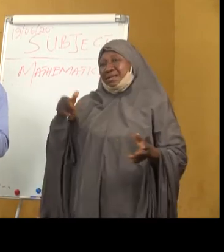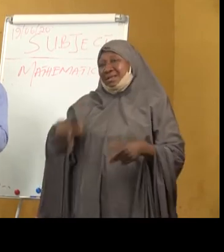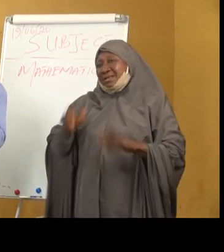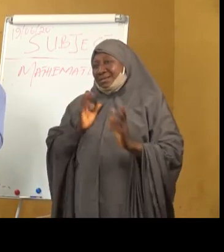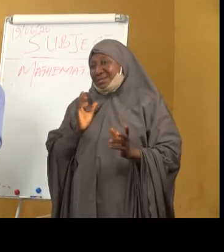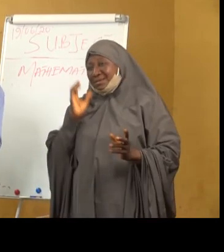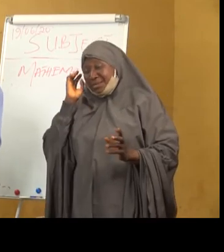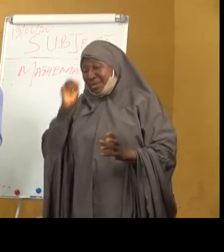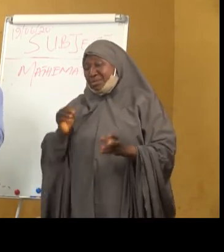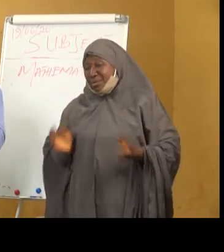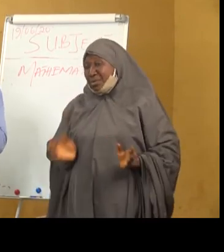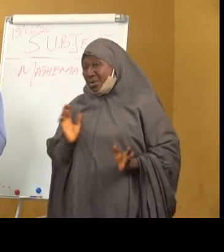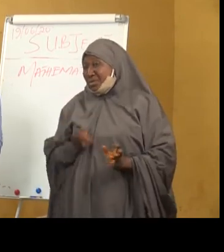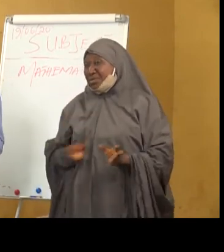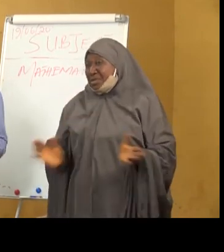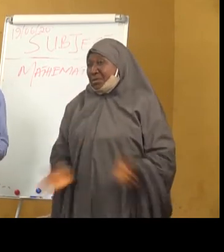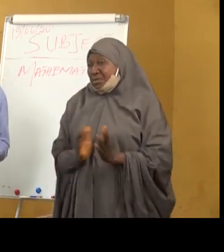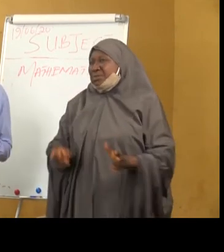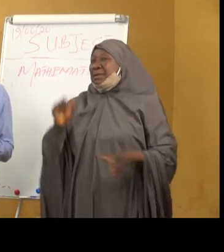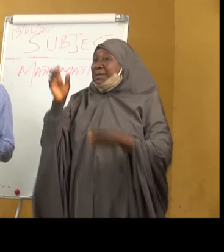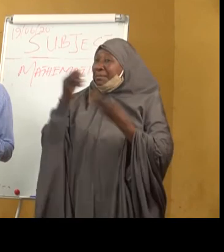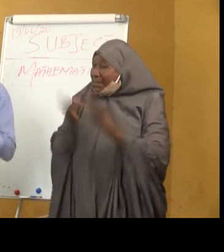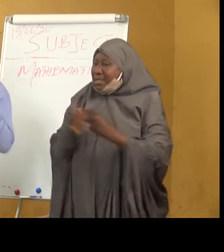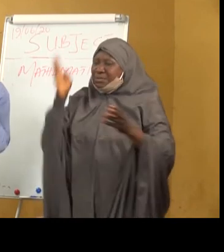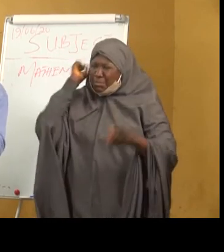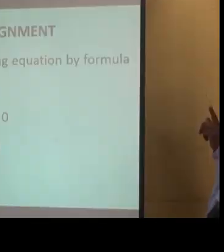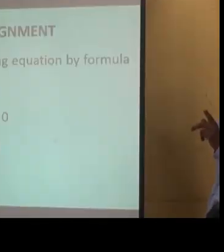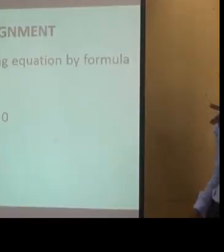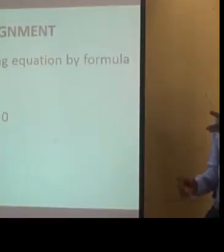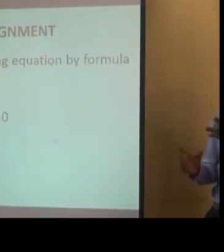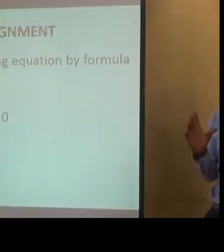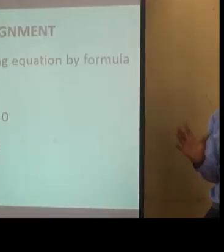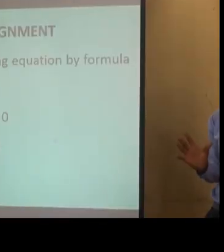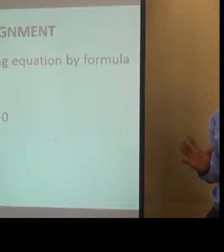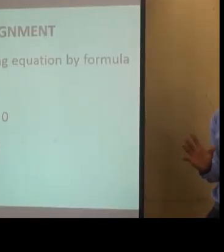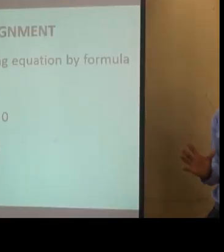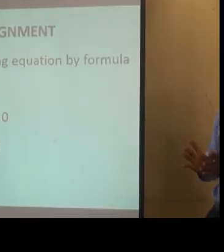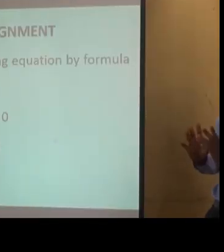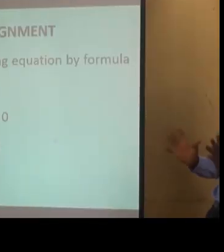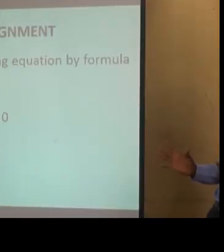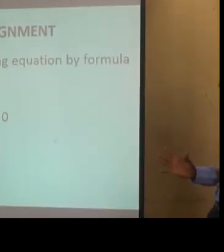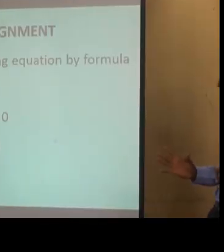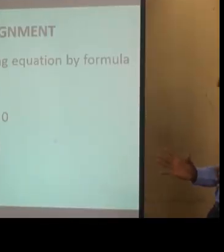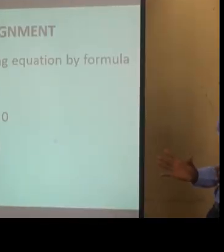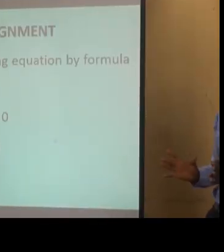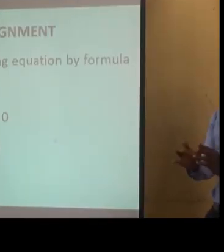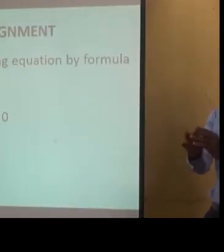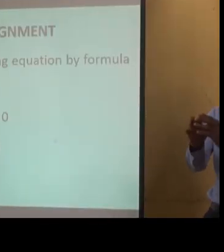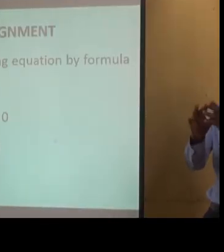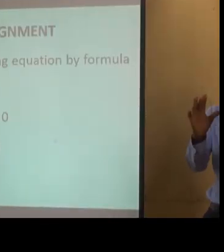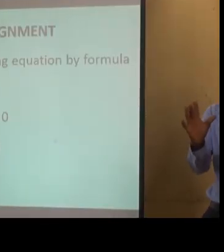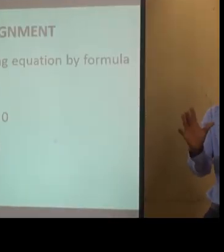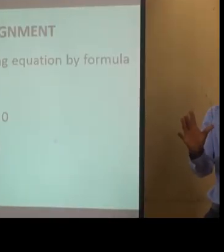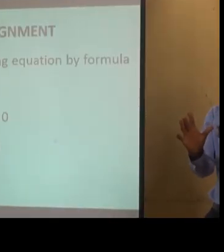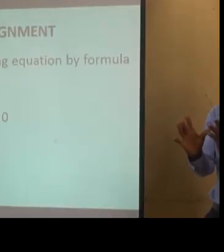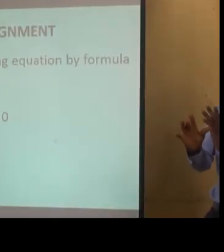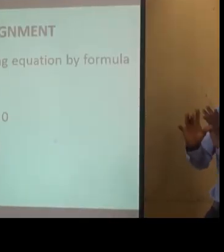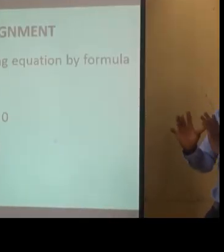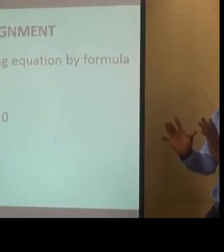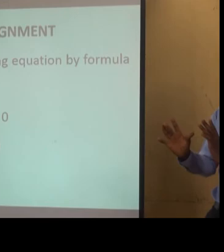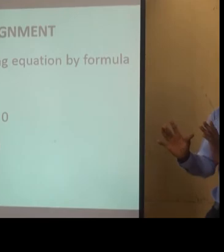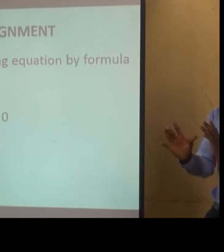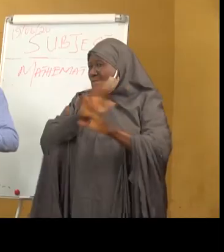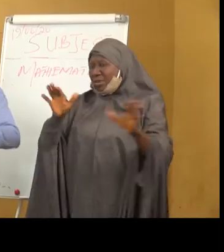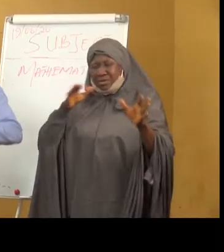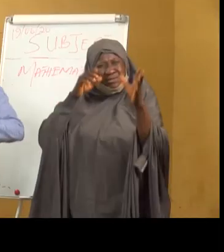you. Mathematics must be practiced. Because it deals with figures, it must be practiced. If you don't practice math,